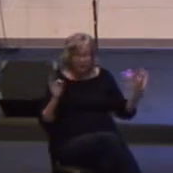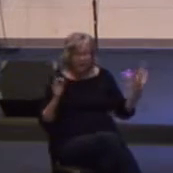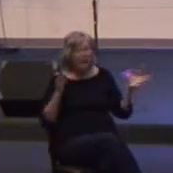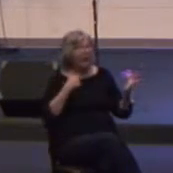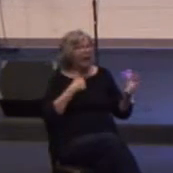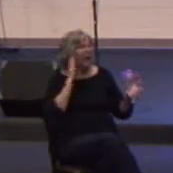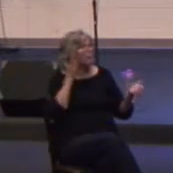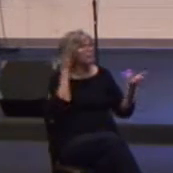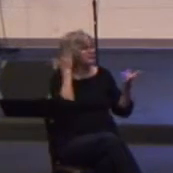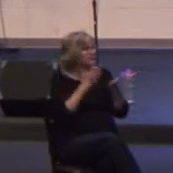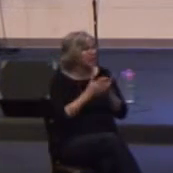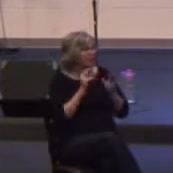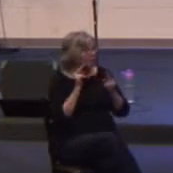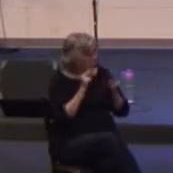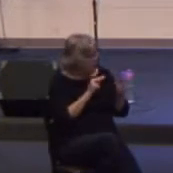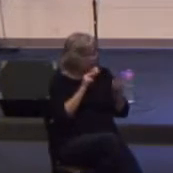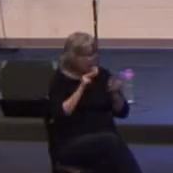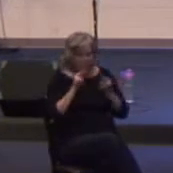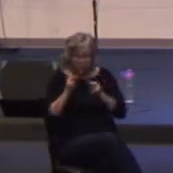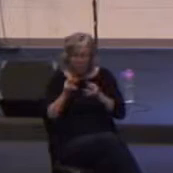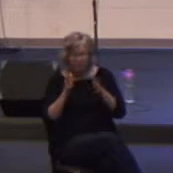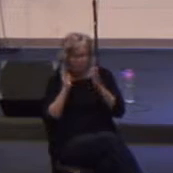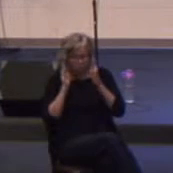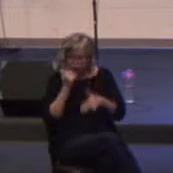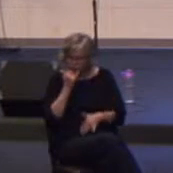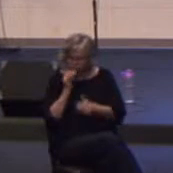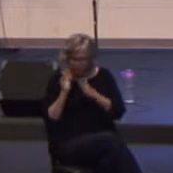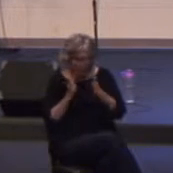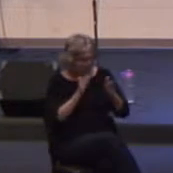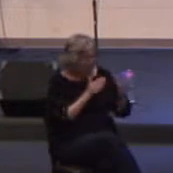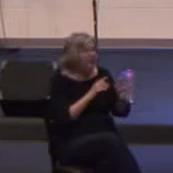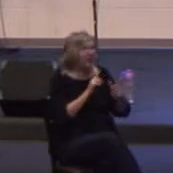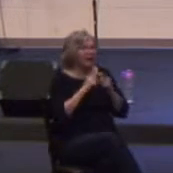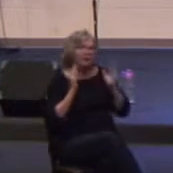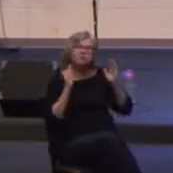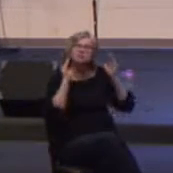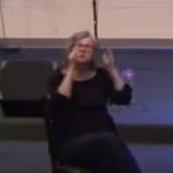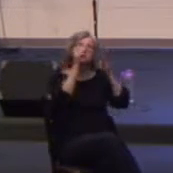wrong places. And God, I'm going to trust you, and I'm going to look to you, and I'm going to look to you alone.